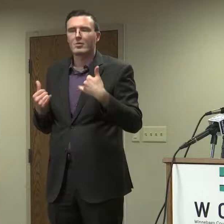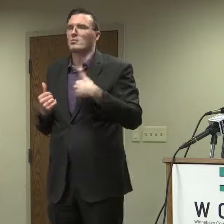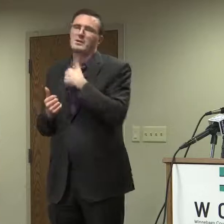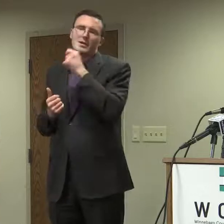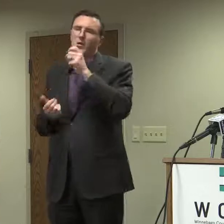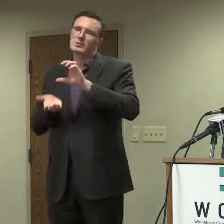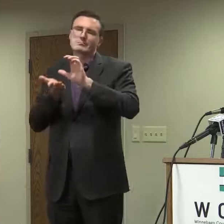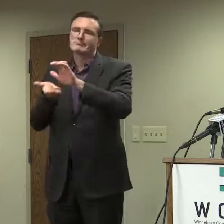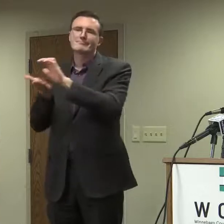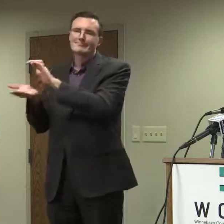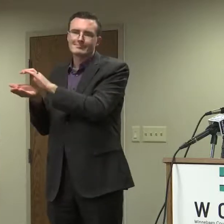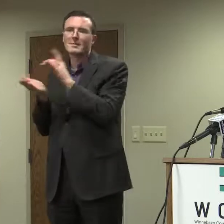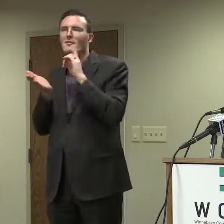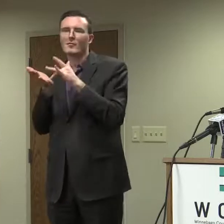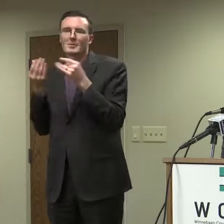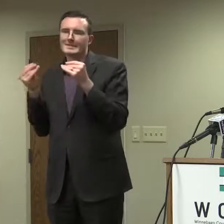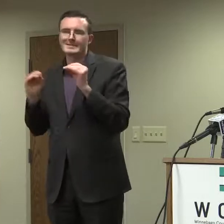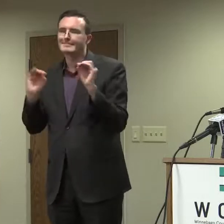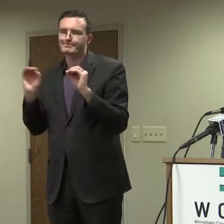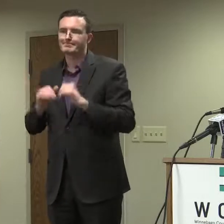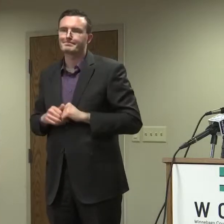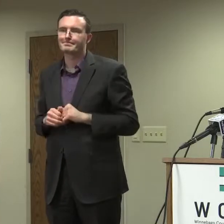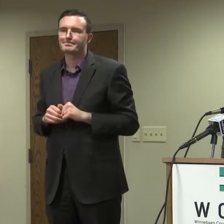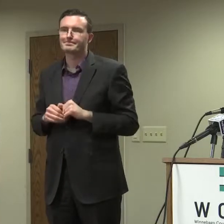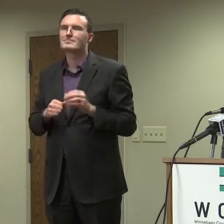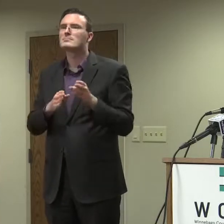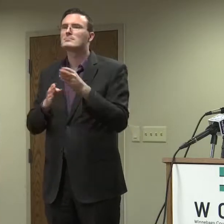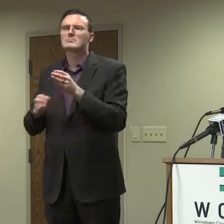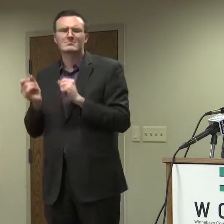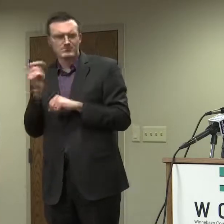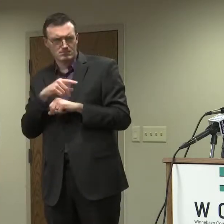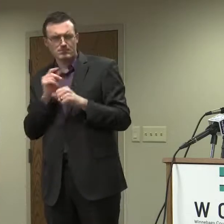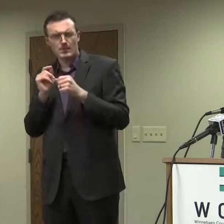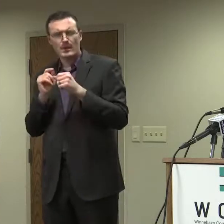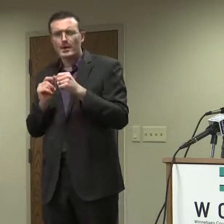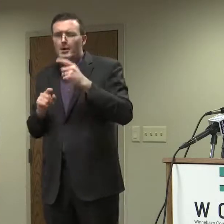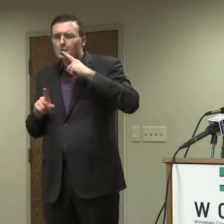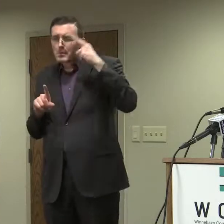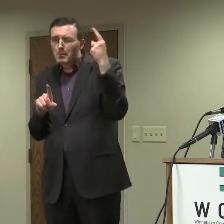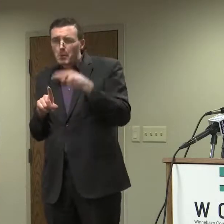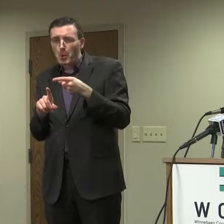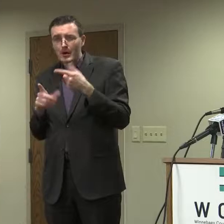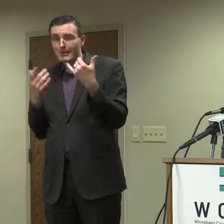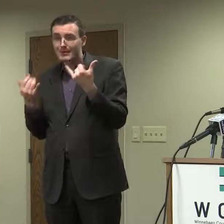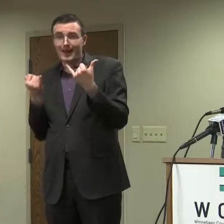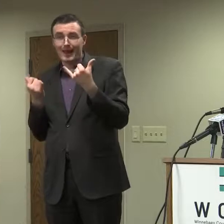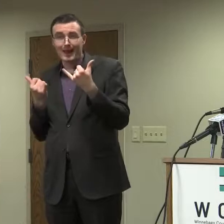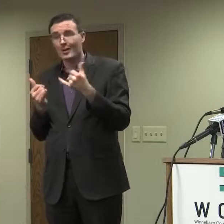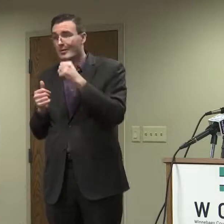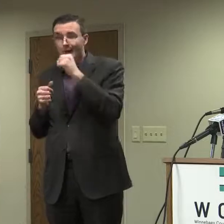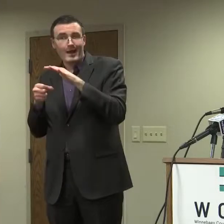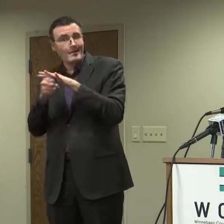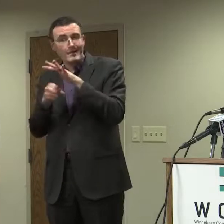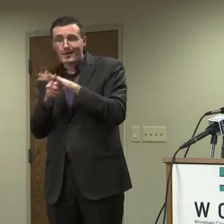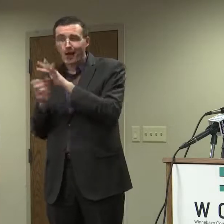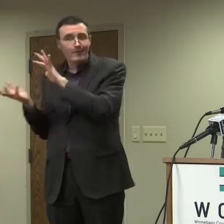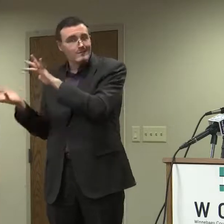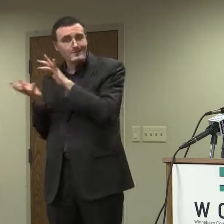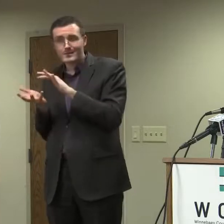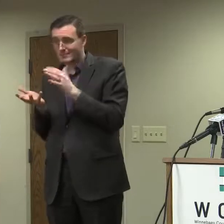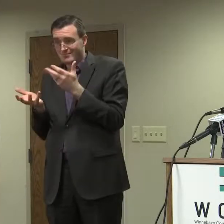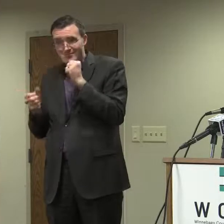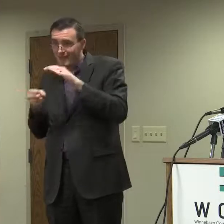pharmacy partners. Dr. Martell, does it just come down to there's just not enough doses right now to meet the demand? The question